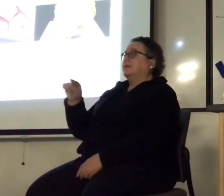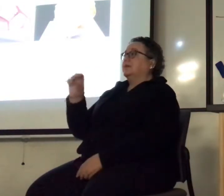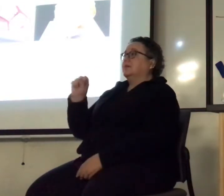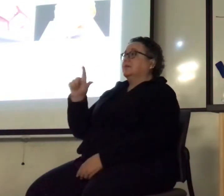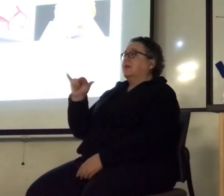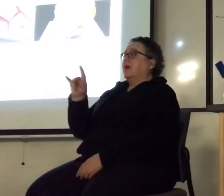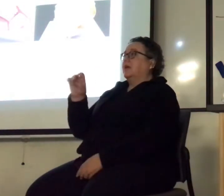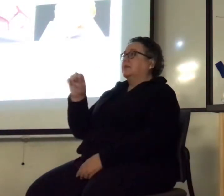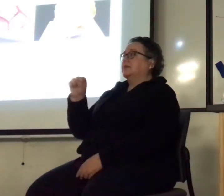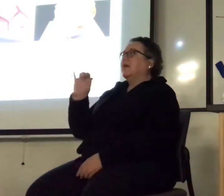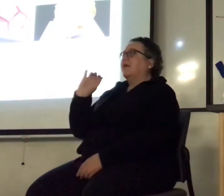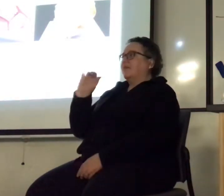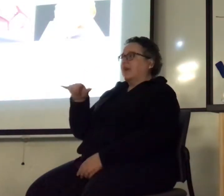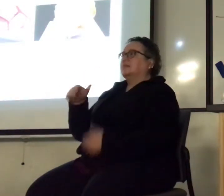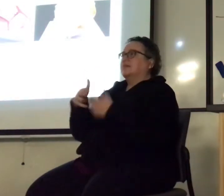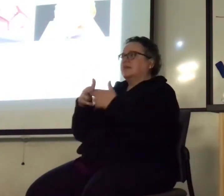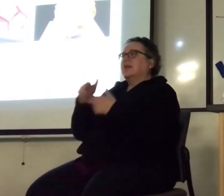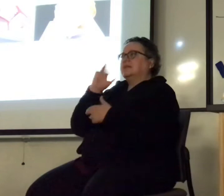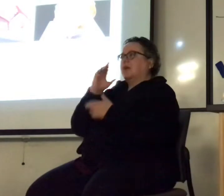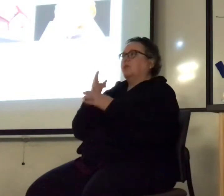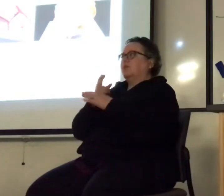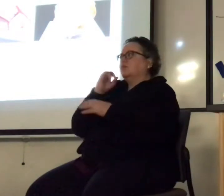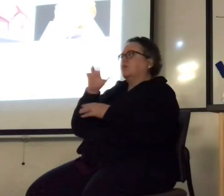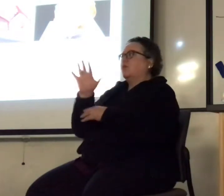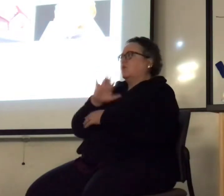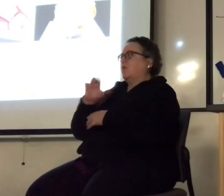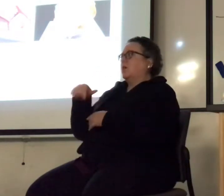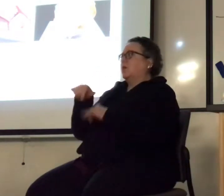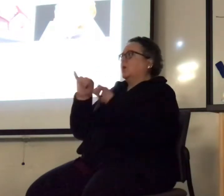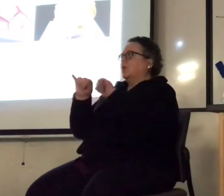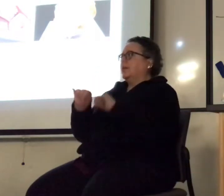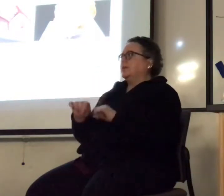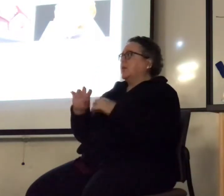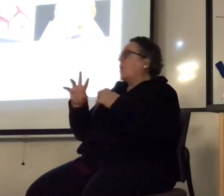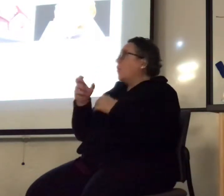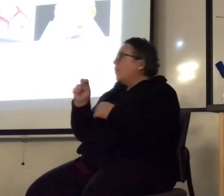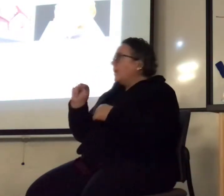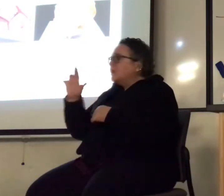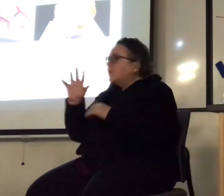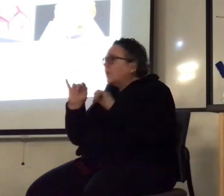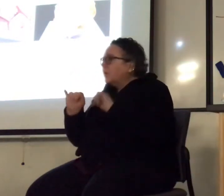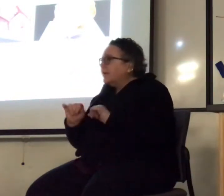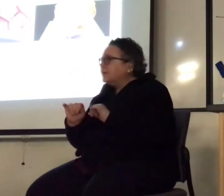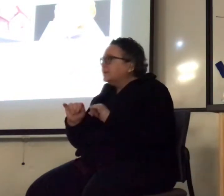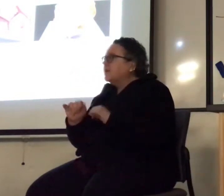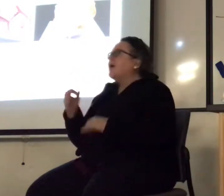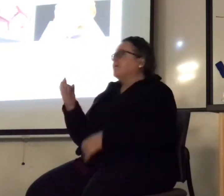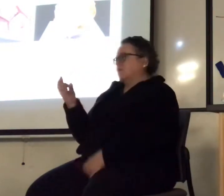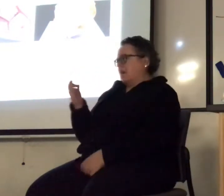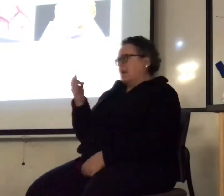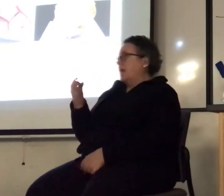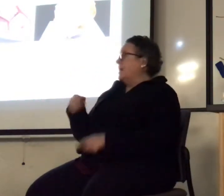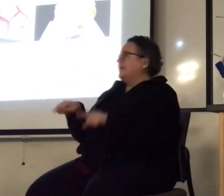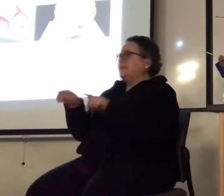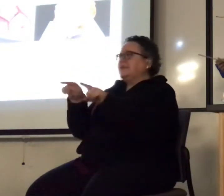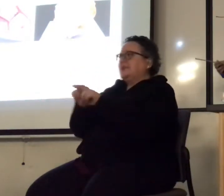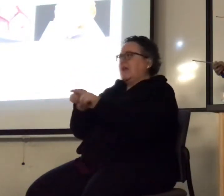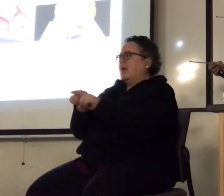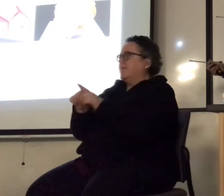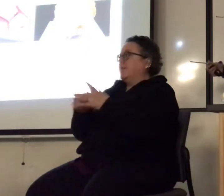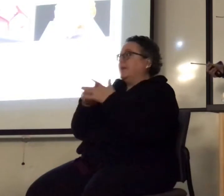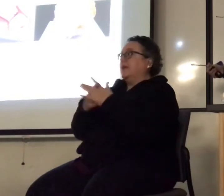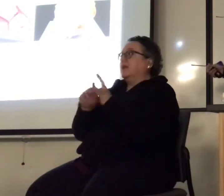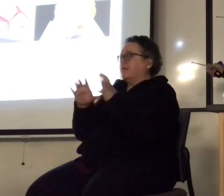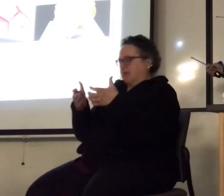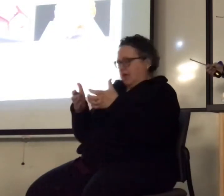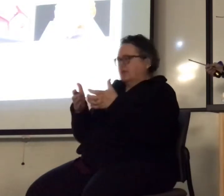use for your quiz. When is your quiz? Friday, at the beginning of lab, just like the last lab quiz. Okay. Remember how many were